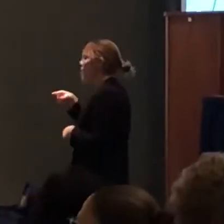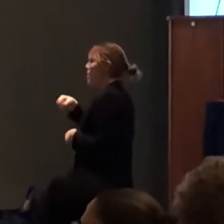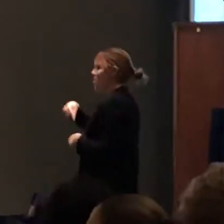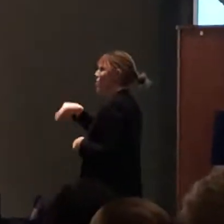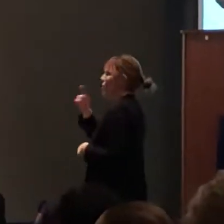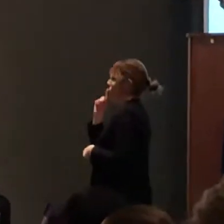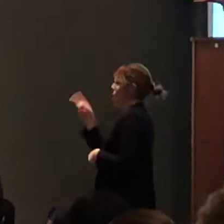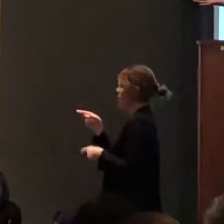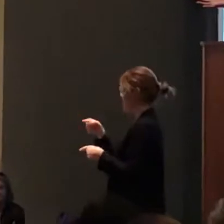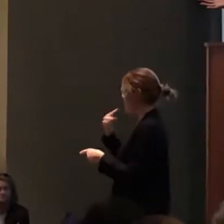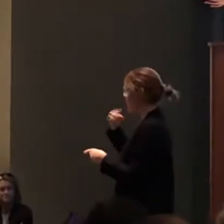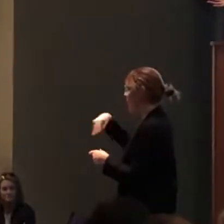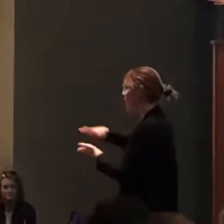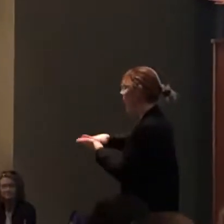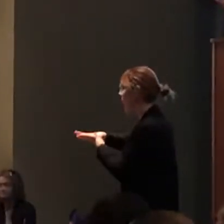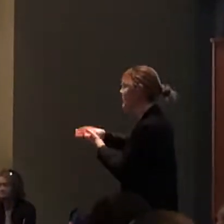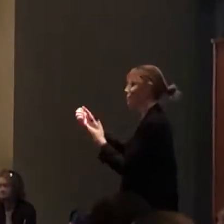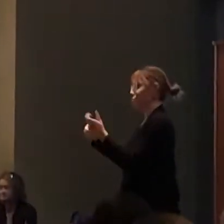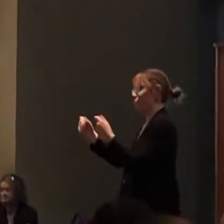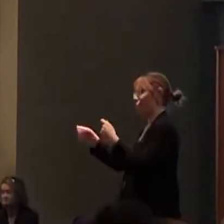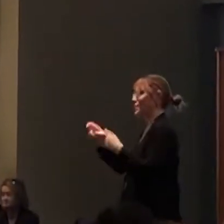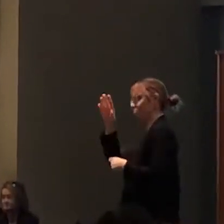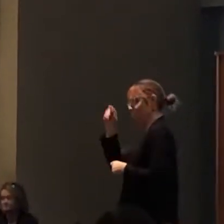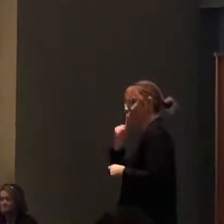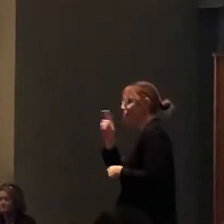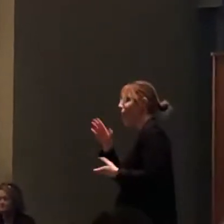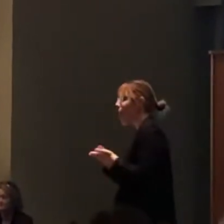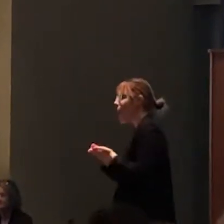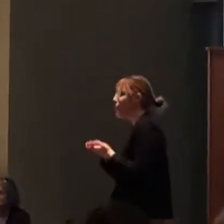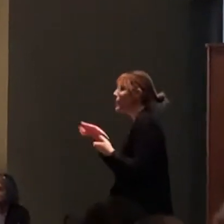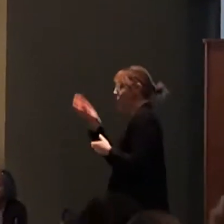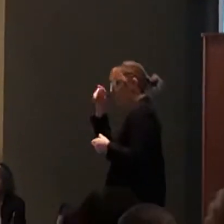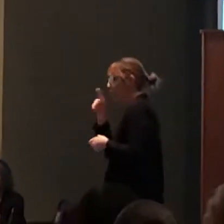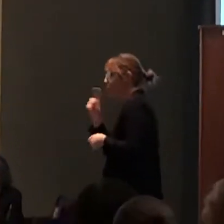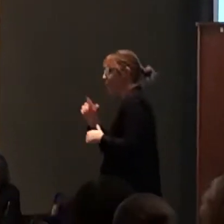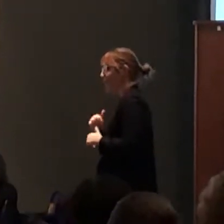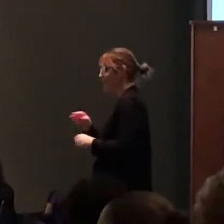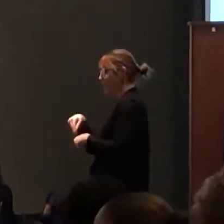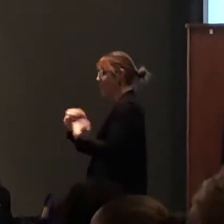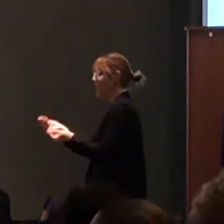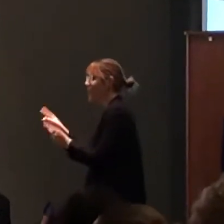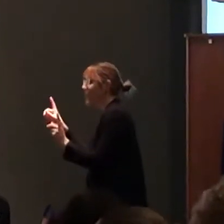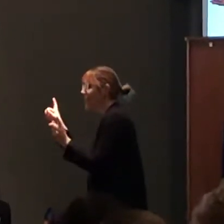Did you say they were kind? Did you say that they were giving?